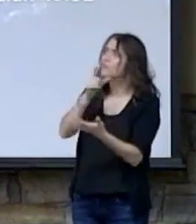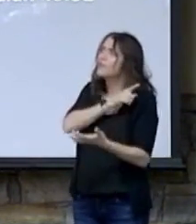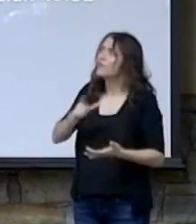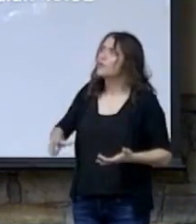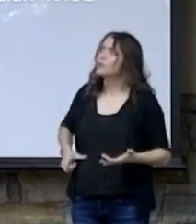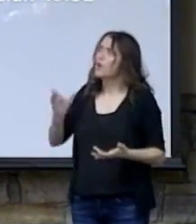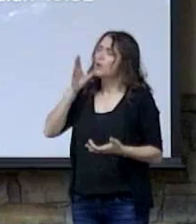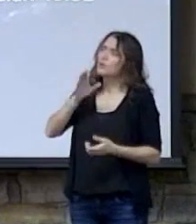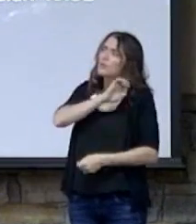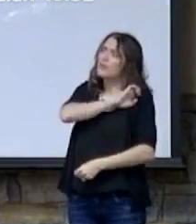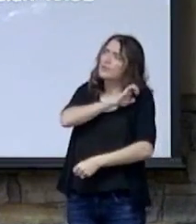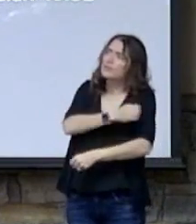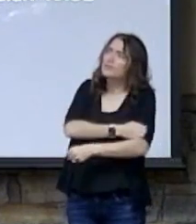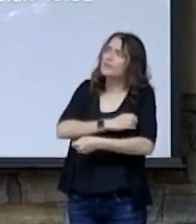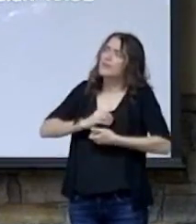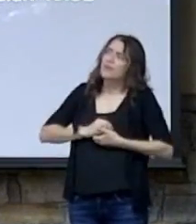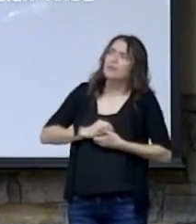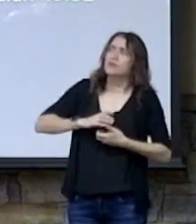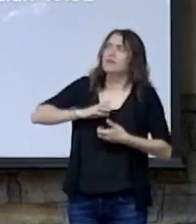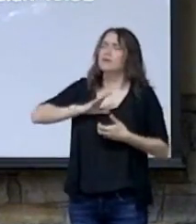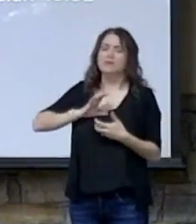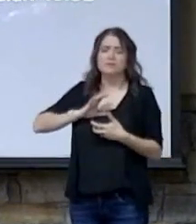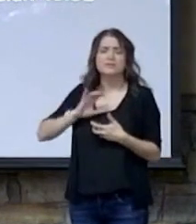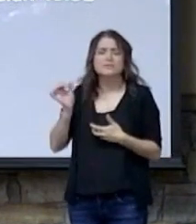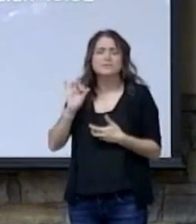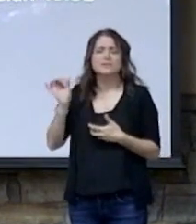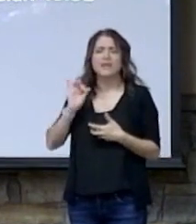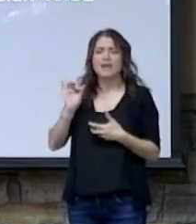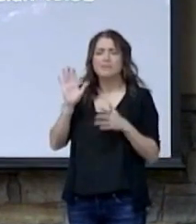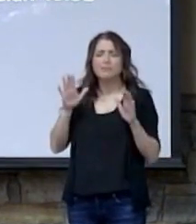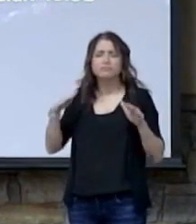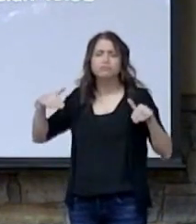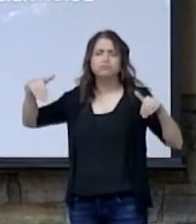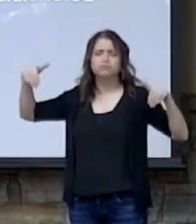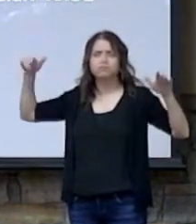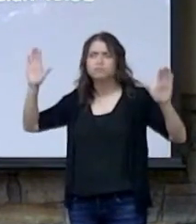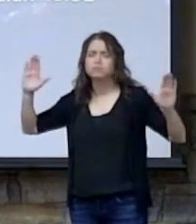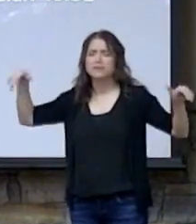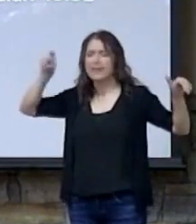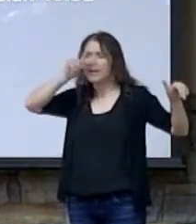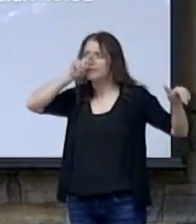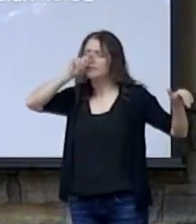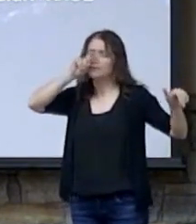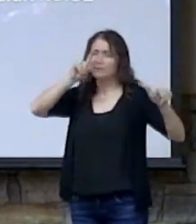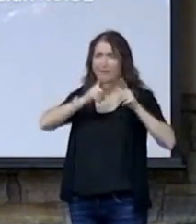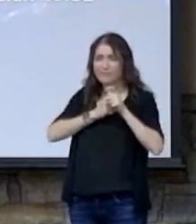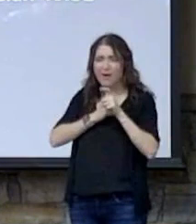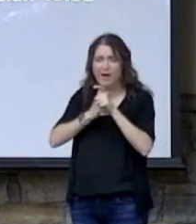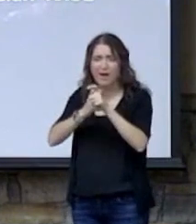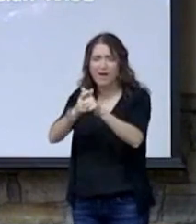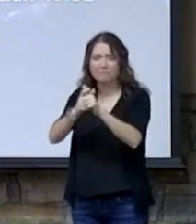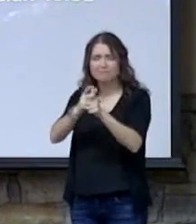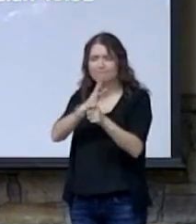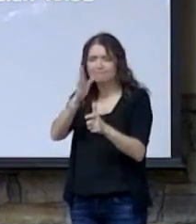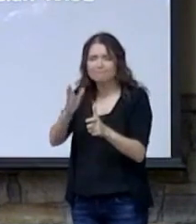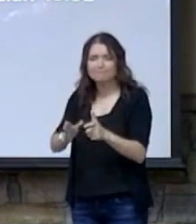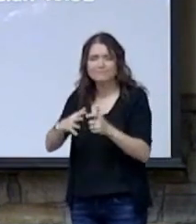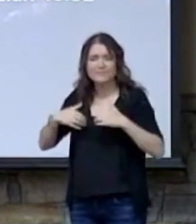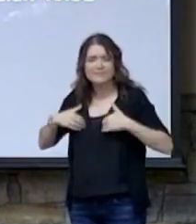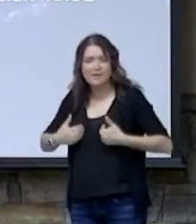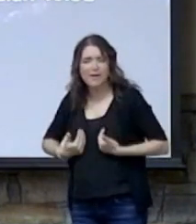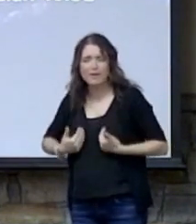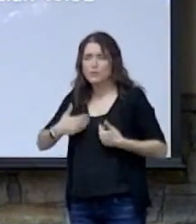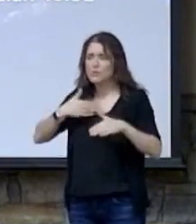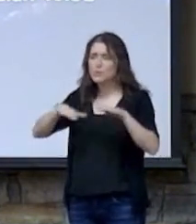strength. They shall mount up with wings like eagles. They shall run and not be weary. They shall walk and not